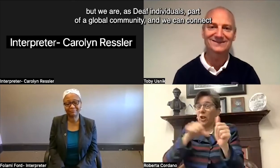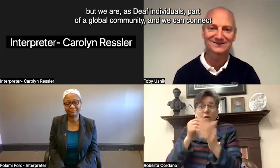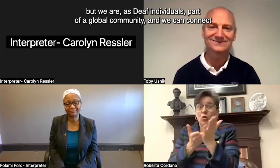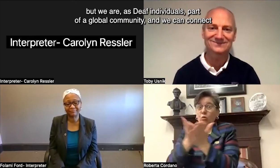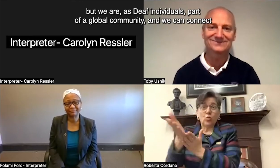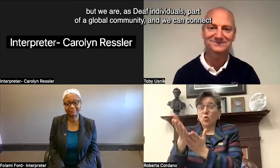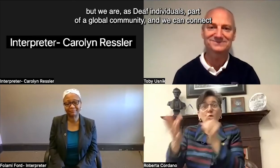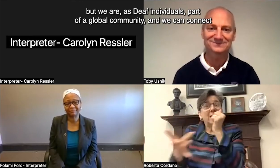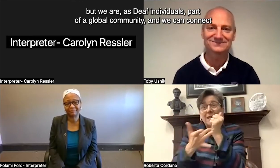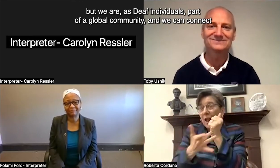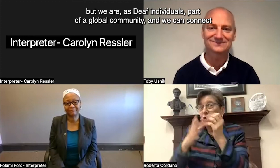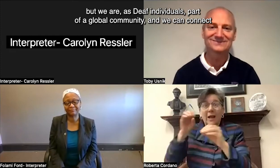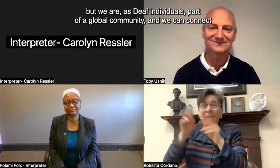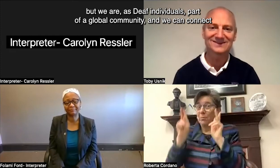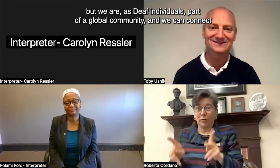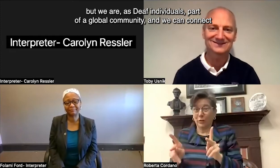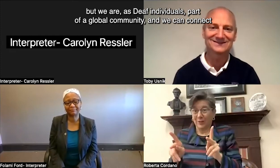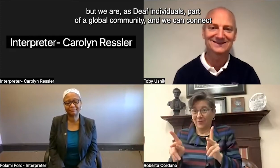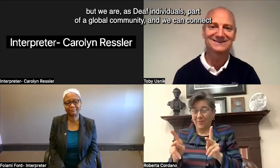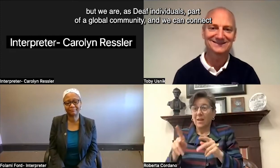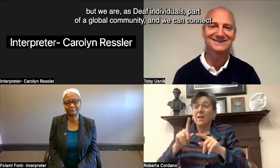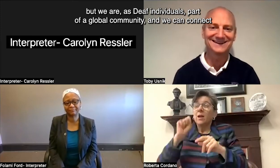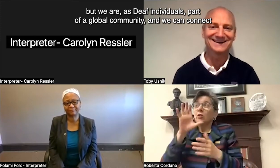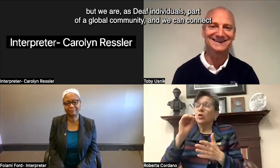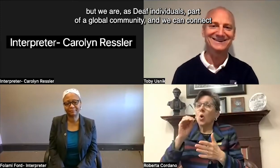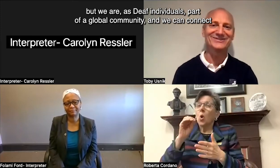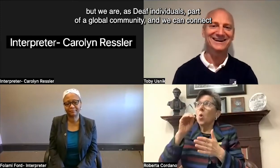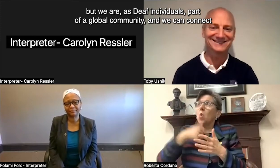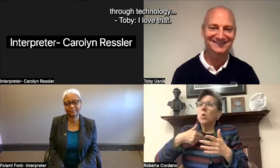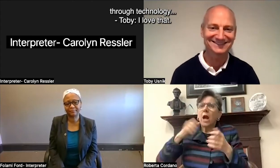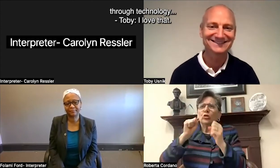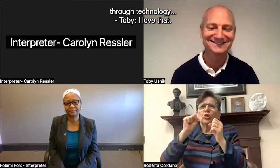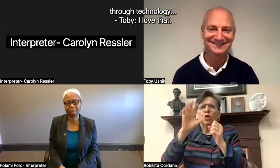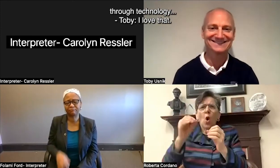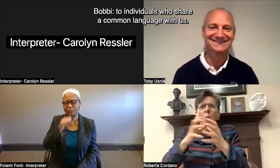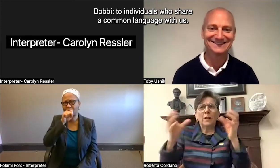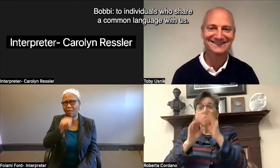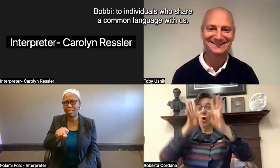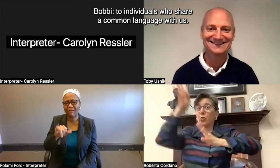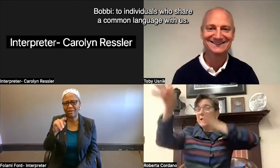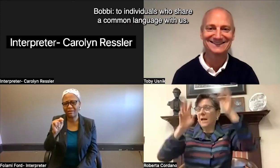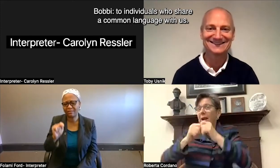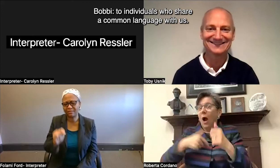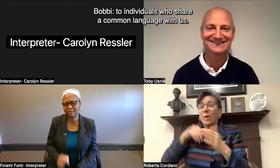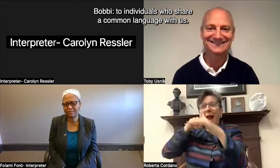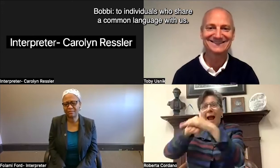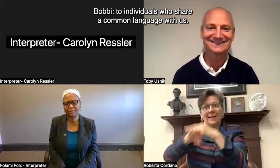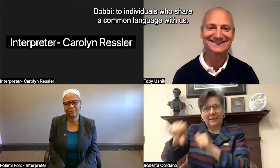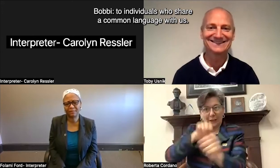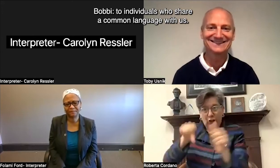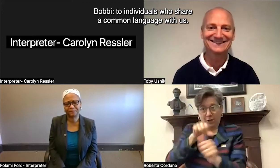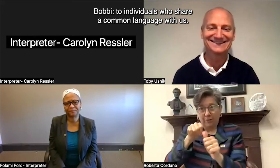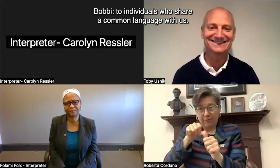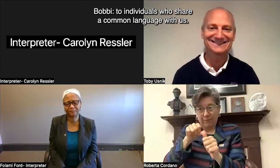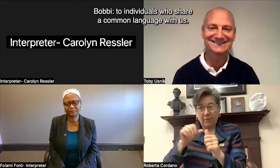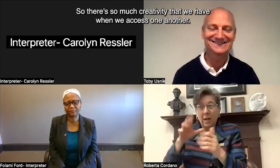are as deaf individuals part of a global community. And we can connect through technology to individuals who share a common language with us. So, there's